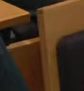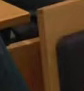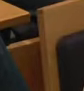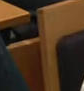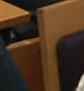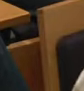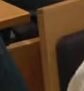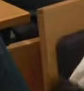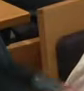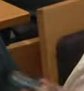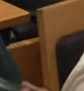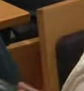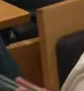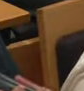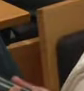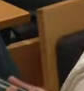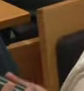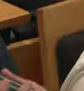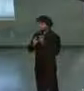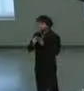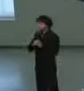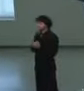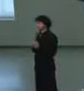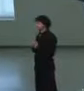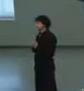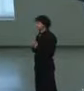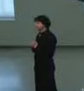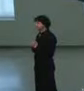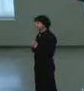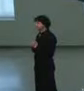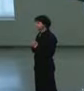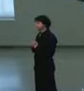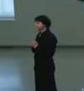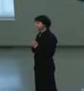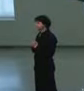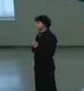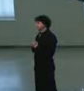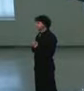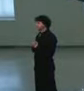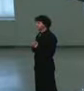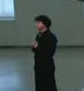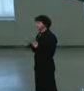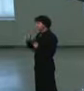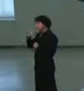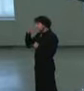Games for Change, I guess, has a similar thing that's happened with some cases with transmedia,